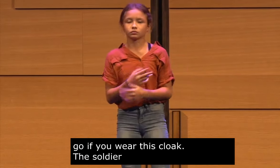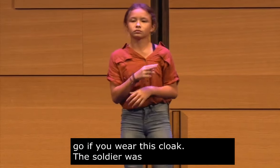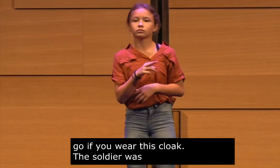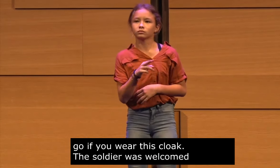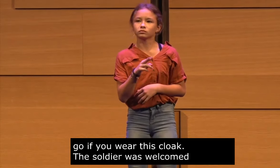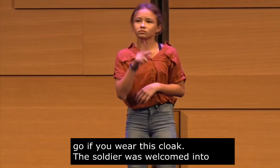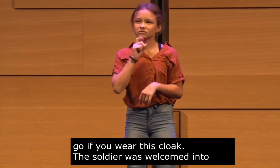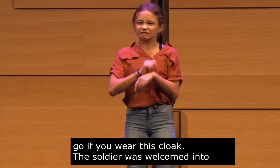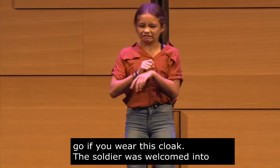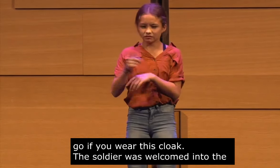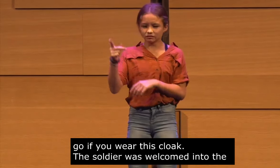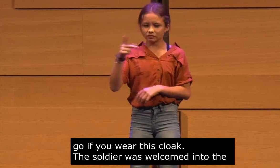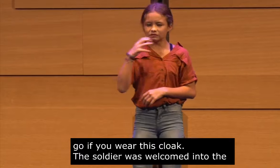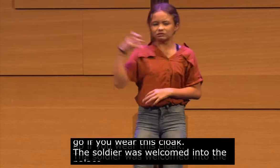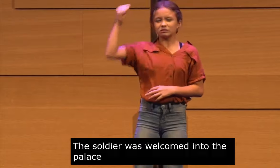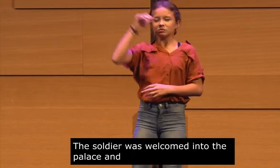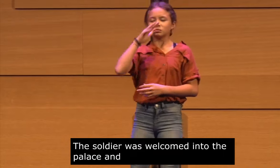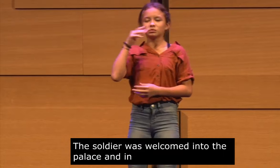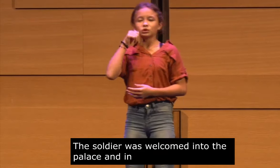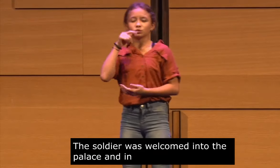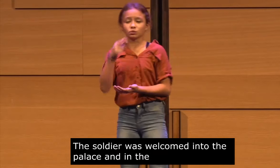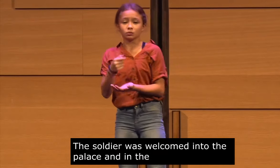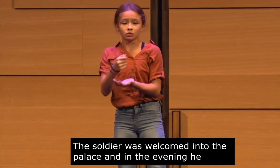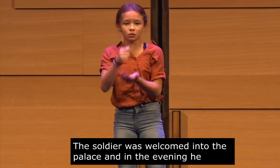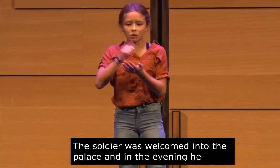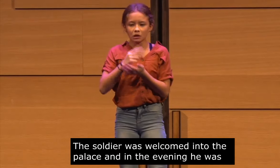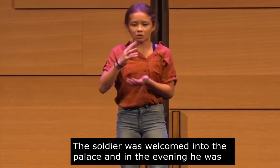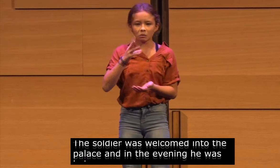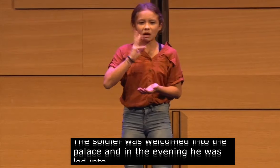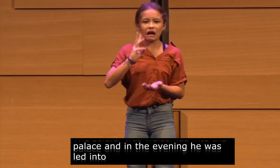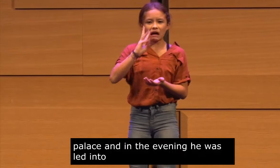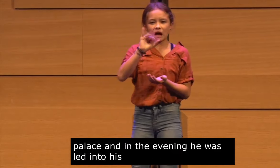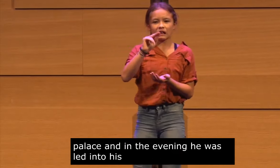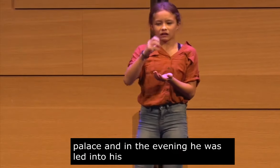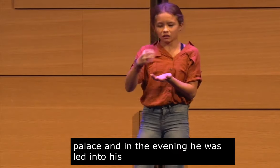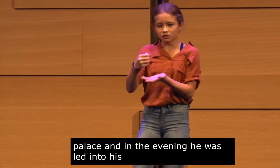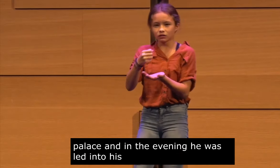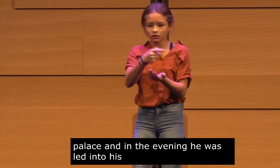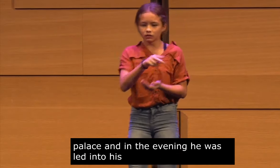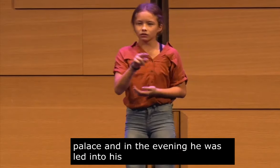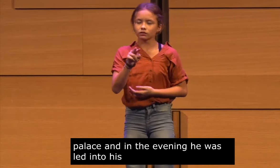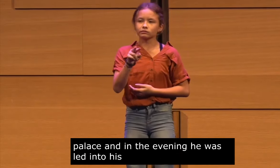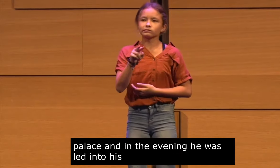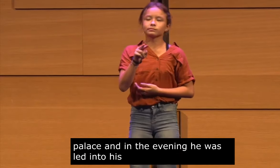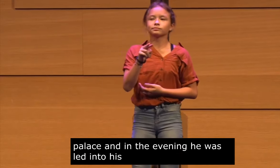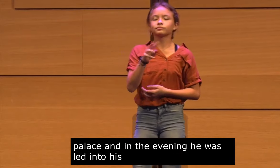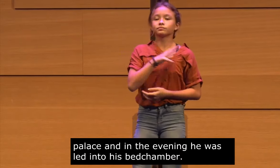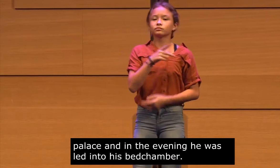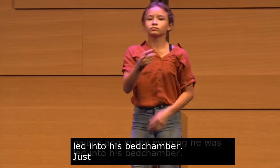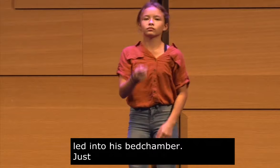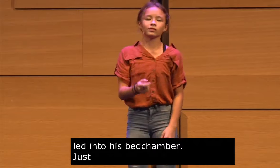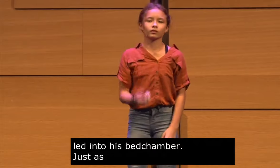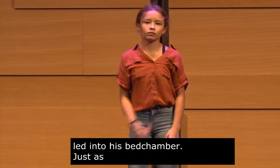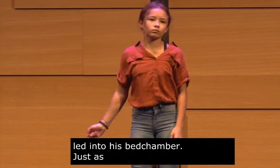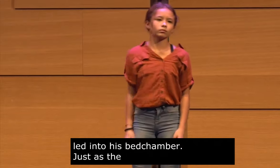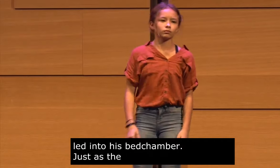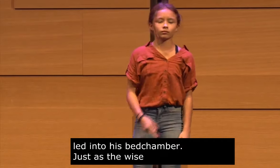The soldier was welcomed into the palace, and in the evening he was led into his bedchamber. Just as the wise woman had predicted, he was